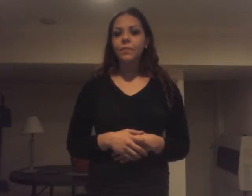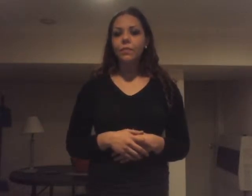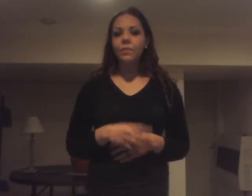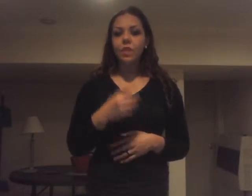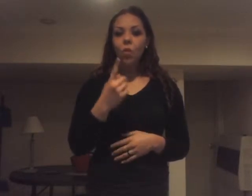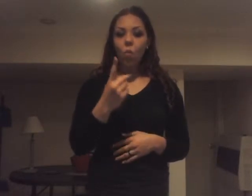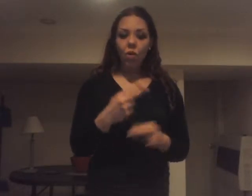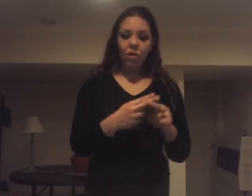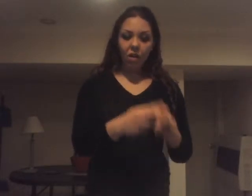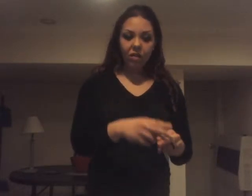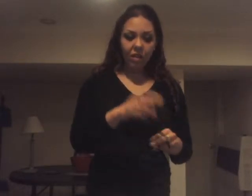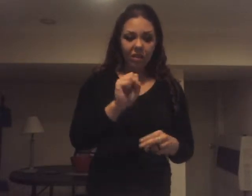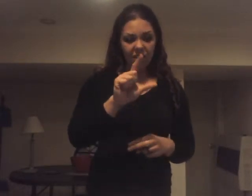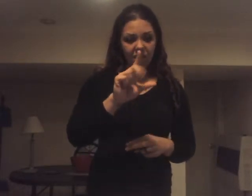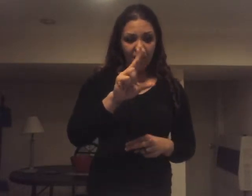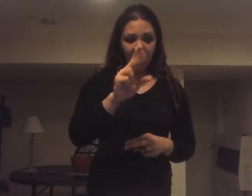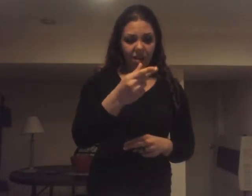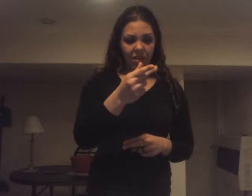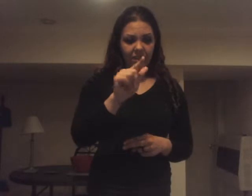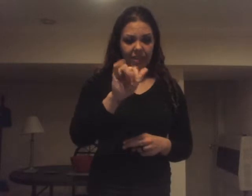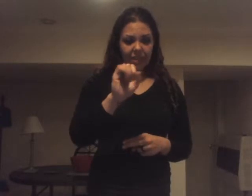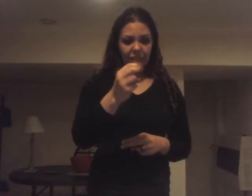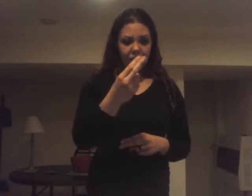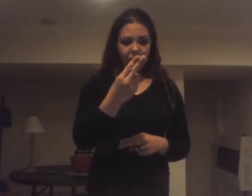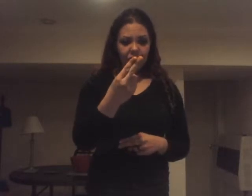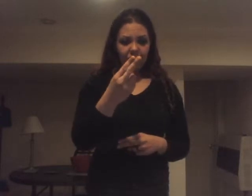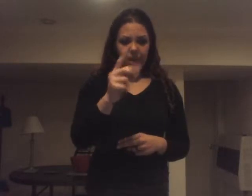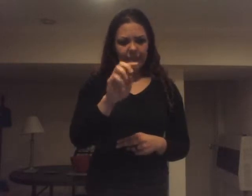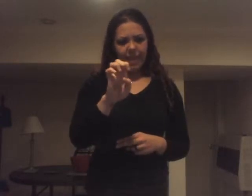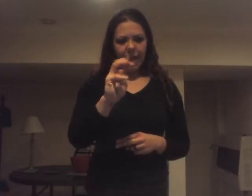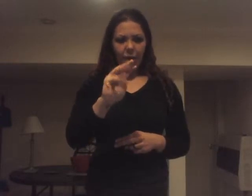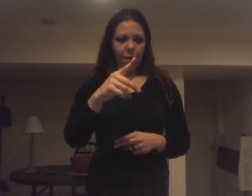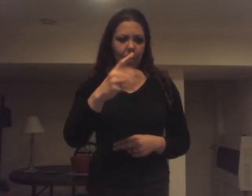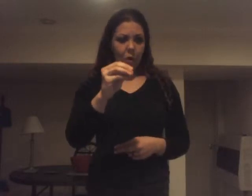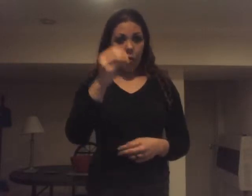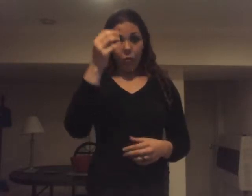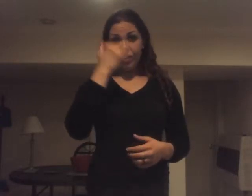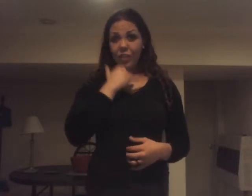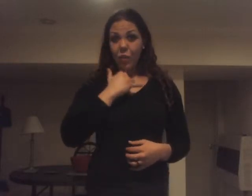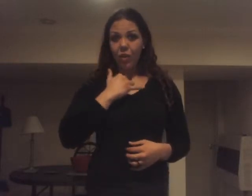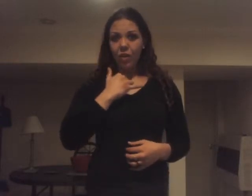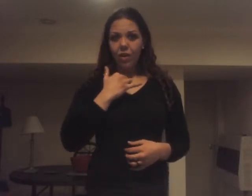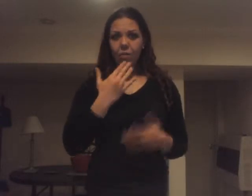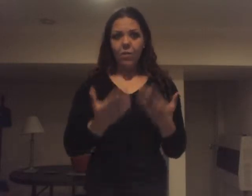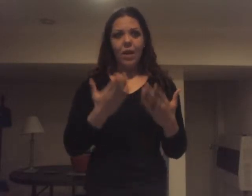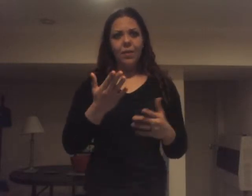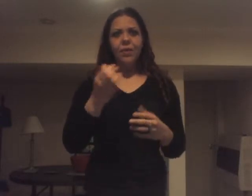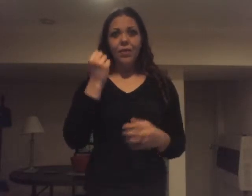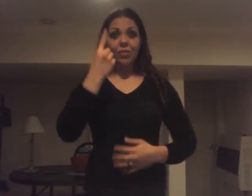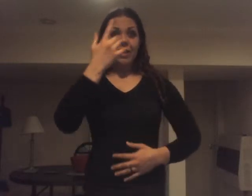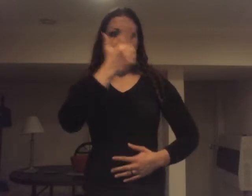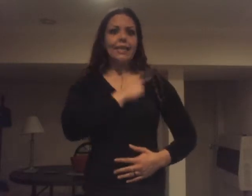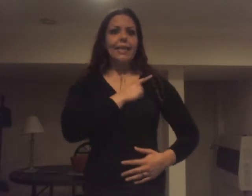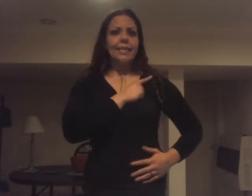sluggish cognitive tempo disorder, which you might better understand as laziness,